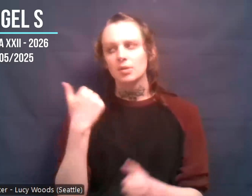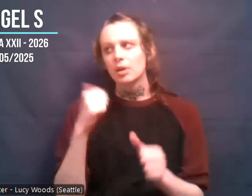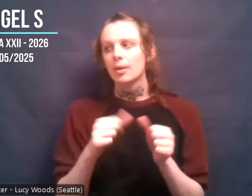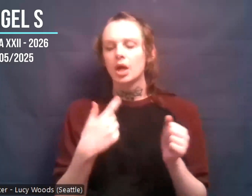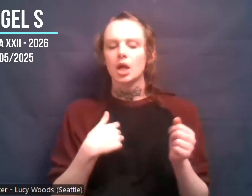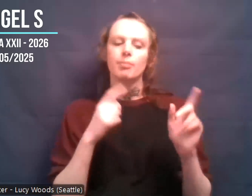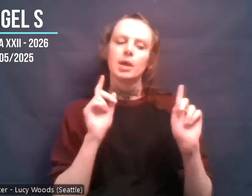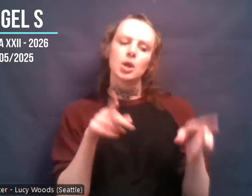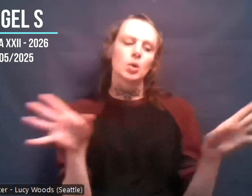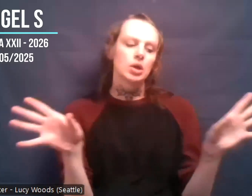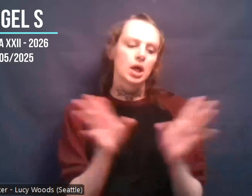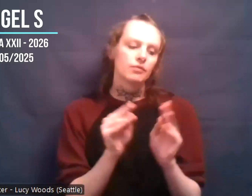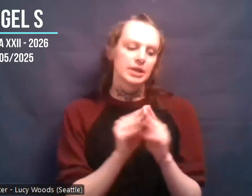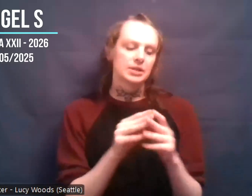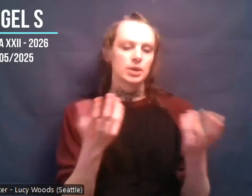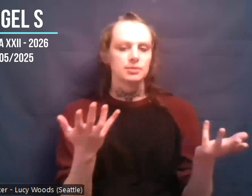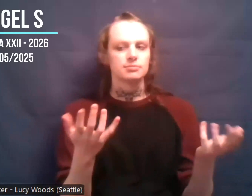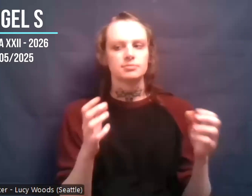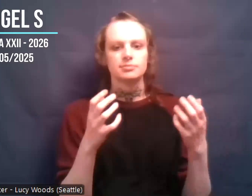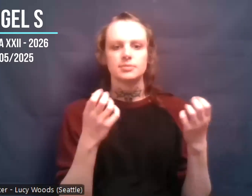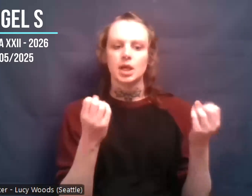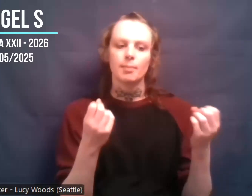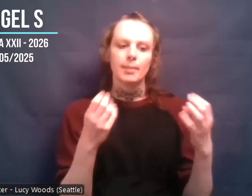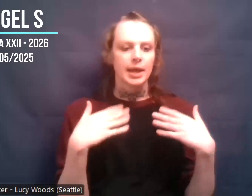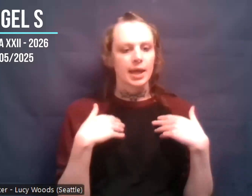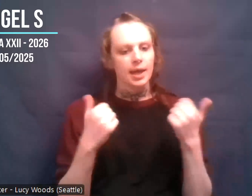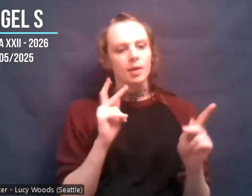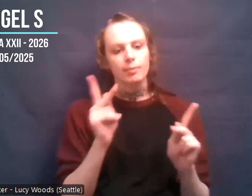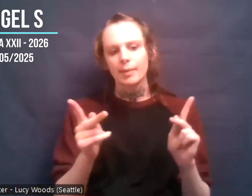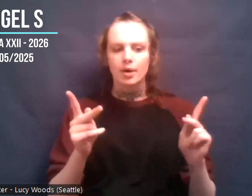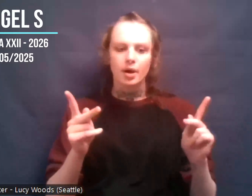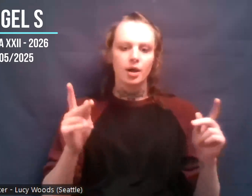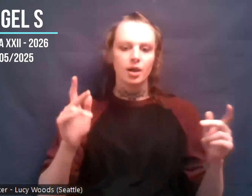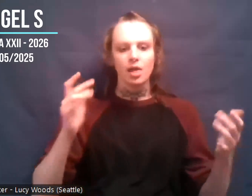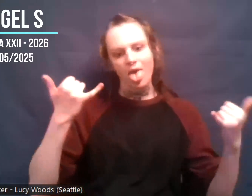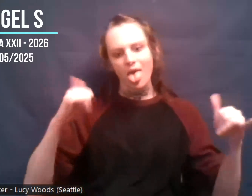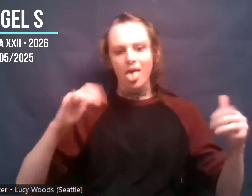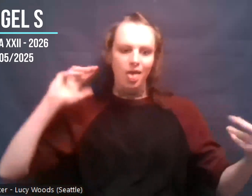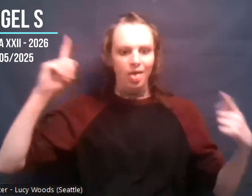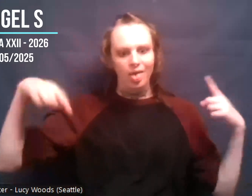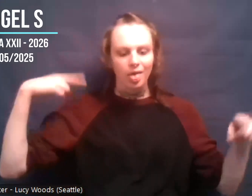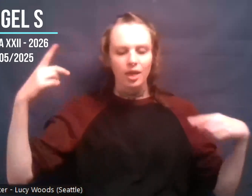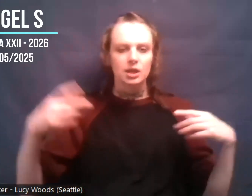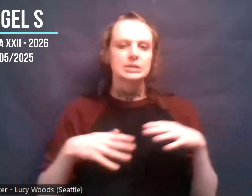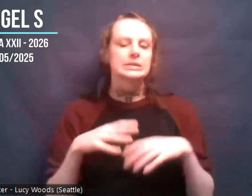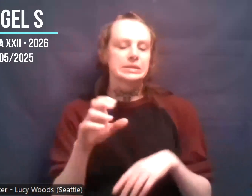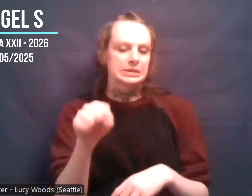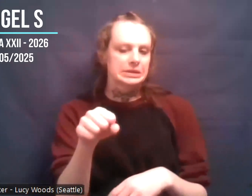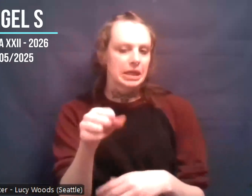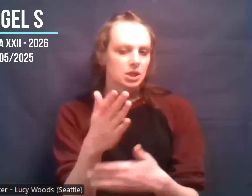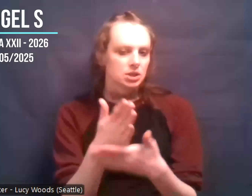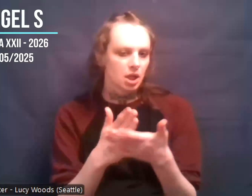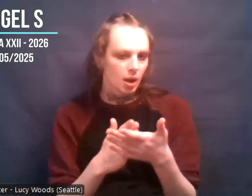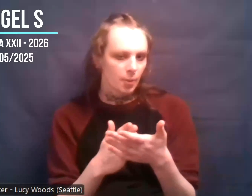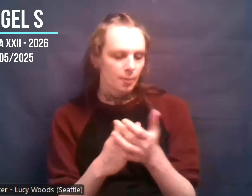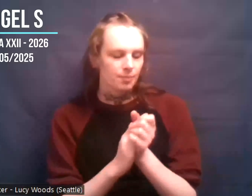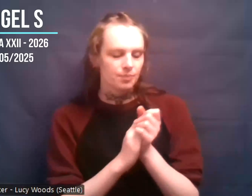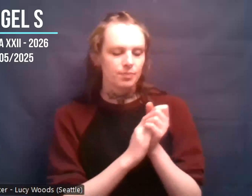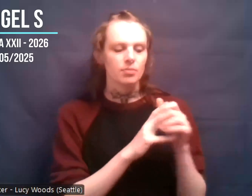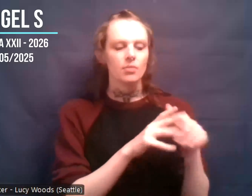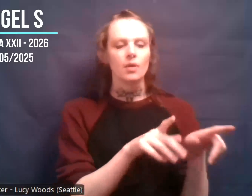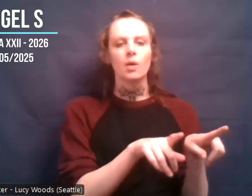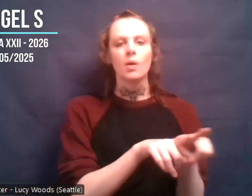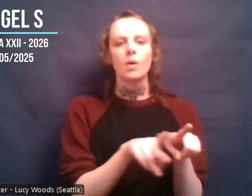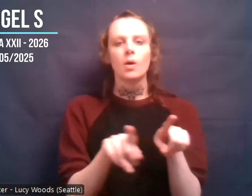of young people just acting a fool. And yeah, there was some of that, but there was also so